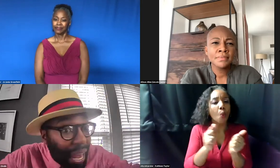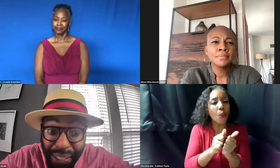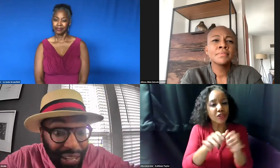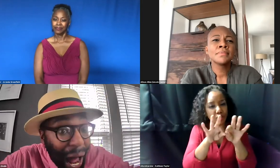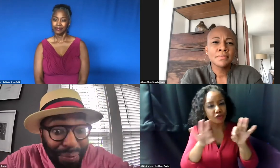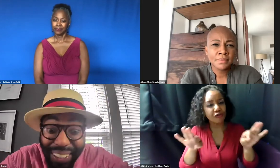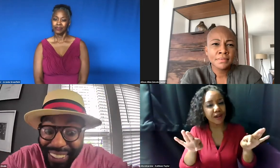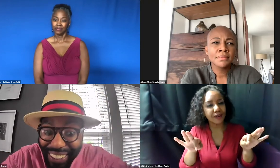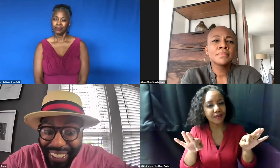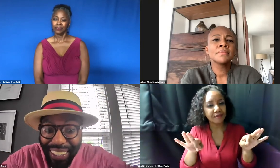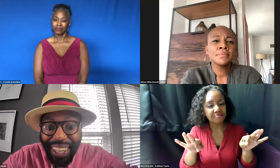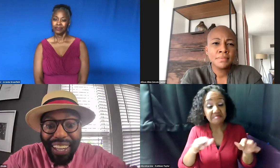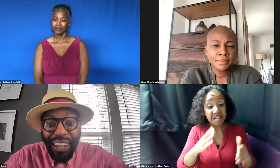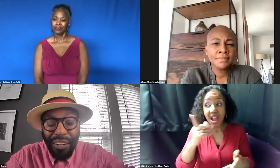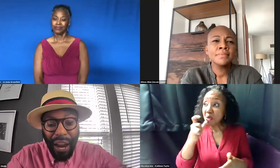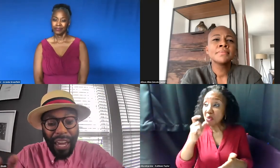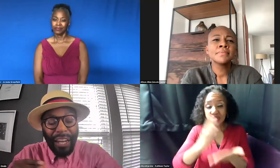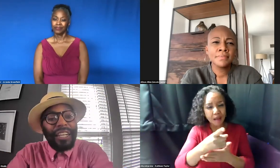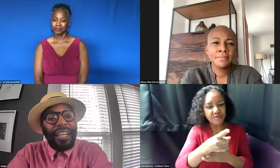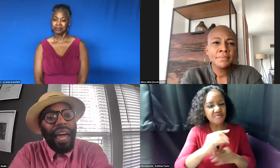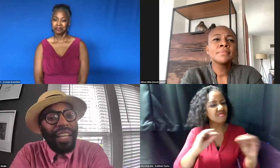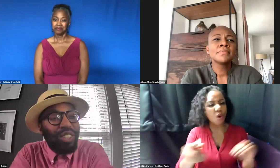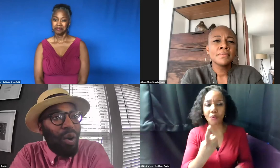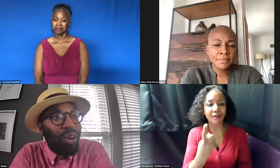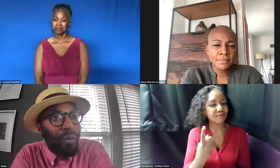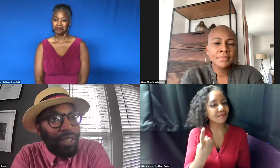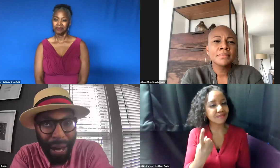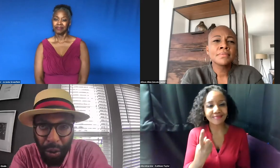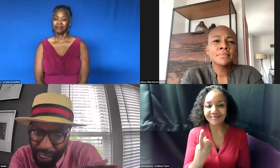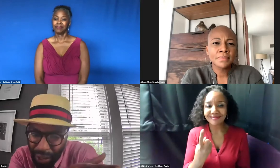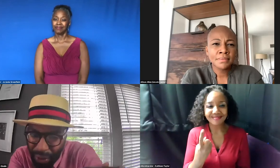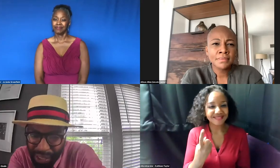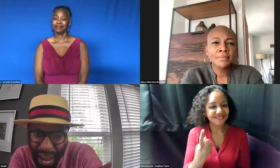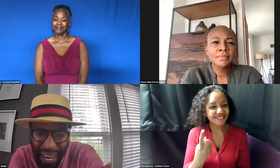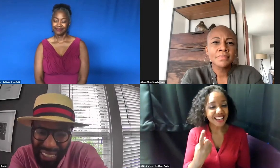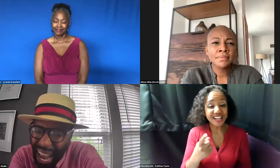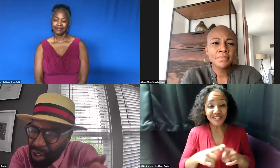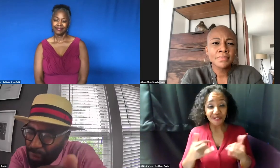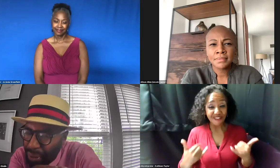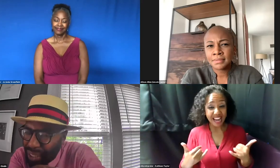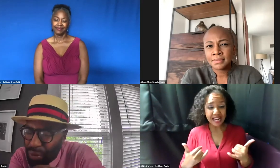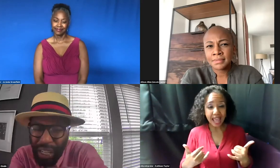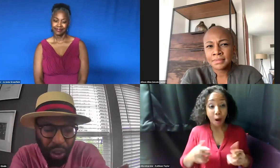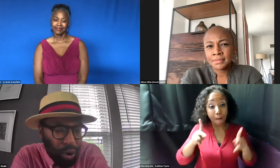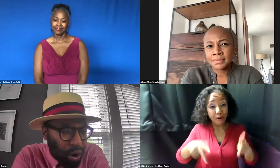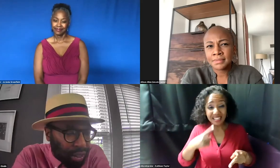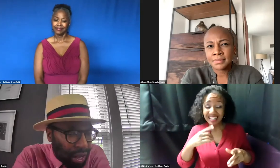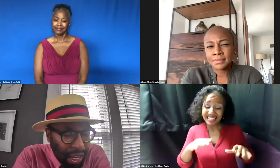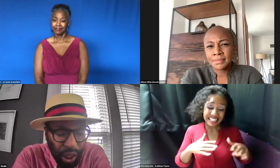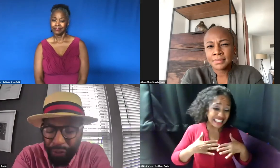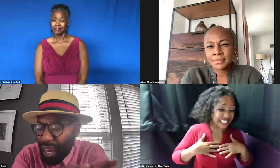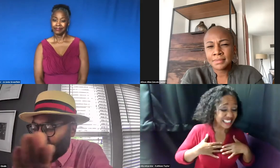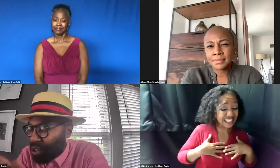then you can't be stopped. Mm-hmm. Mm-hmm. Right? Mm-hmm. And so, for somebody who's teetering on the sideline saying, I don't know if I want to get the credential or